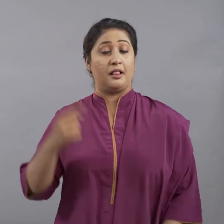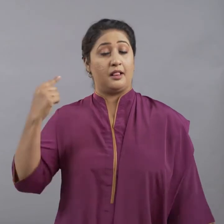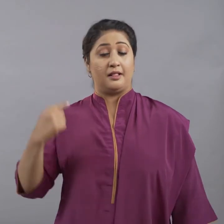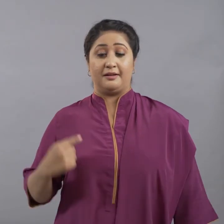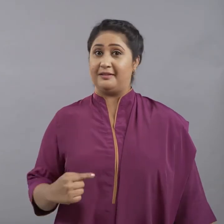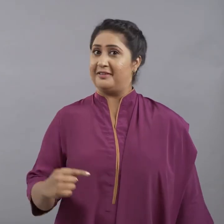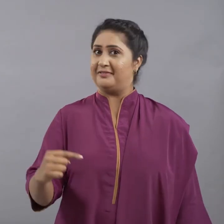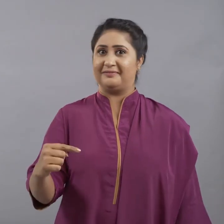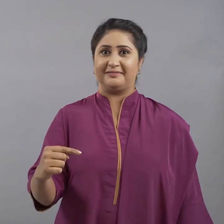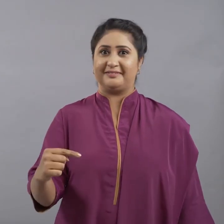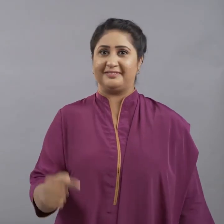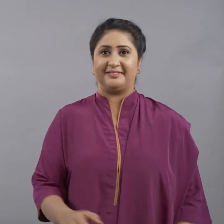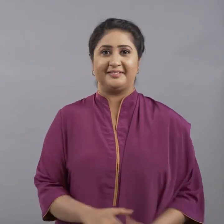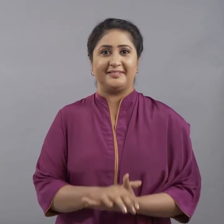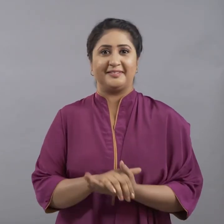Life.